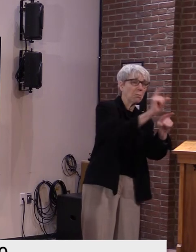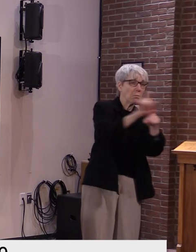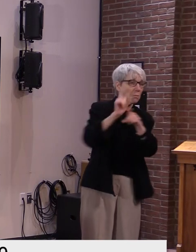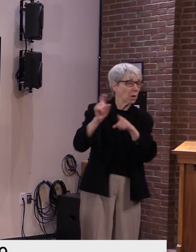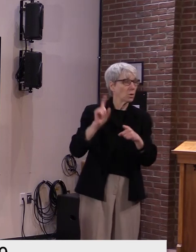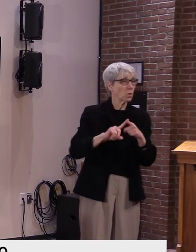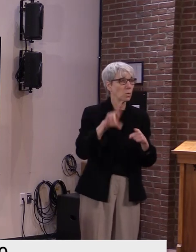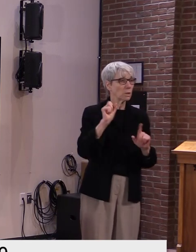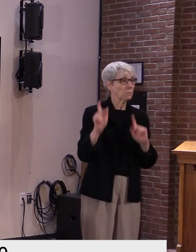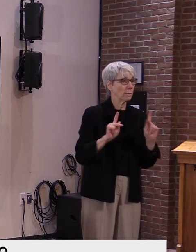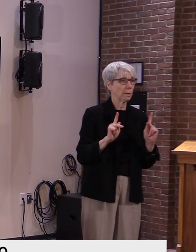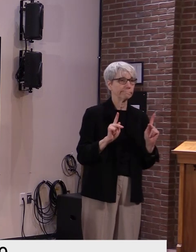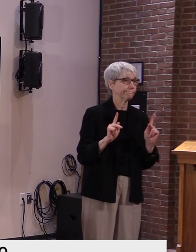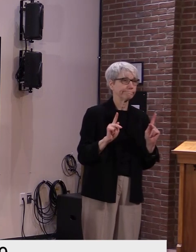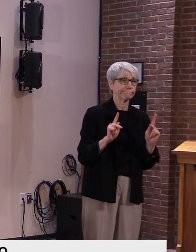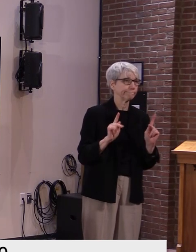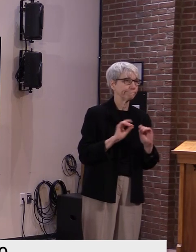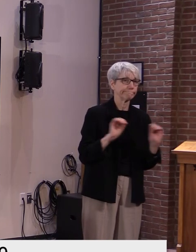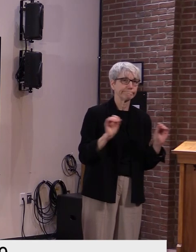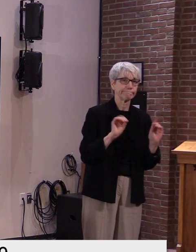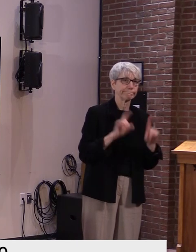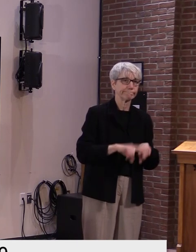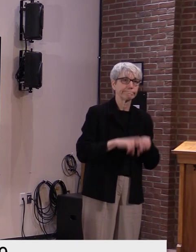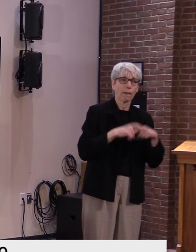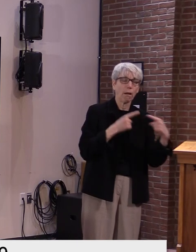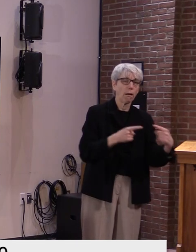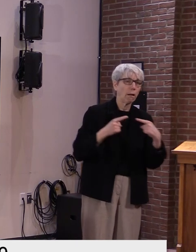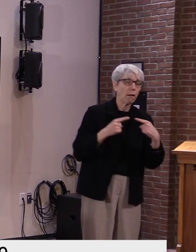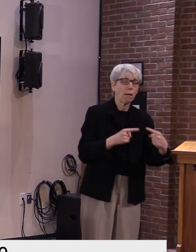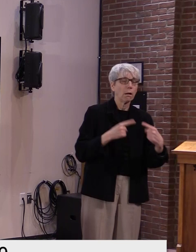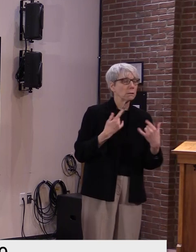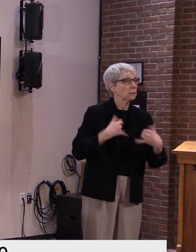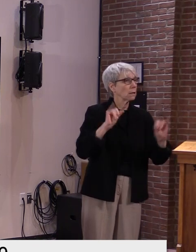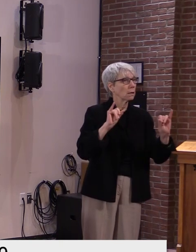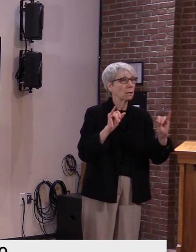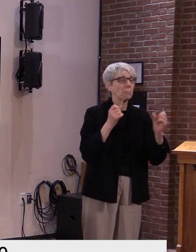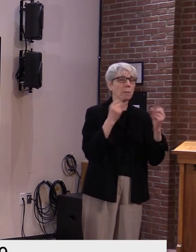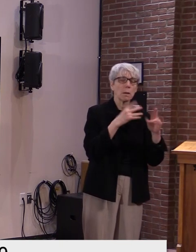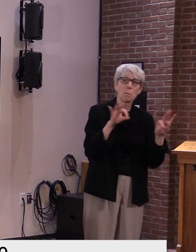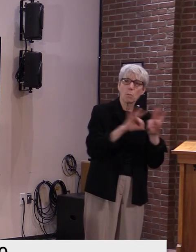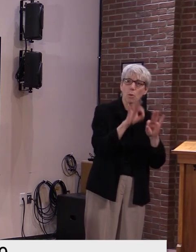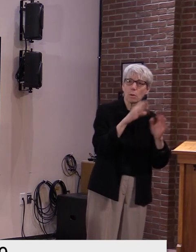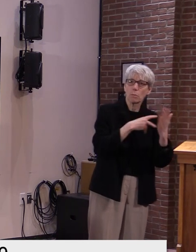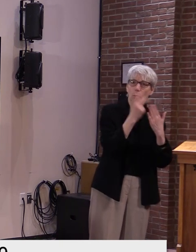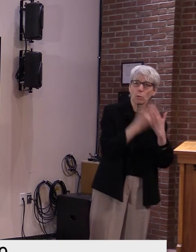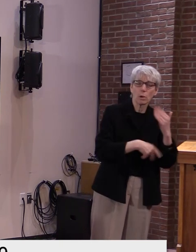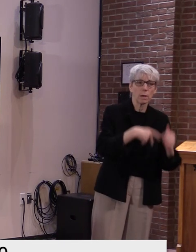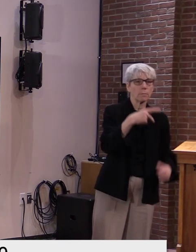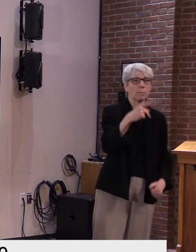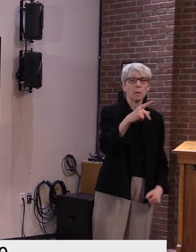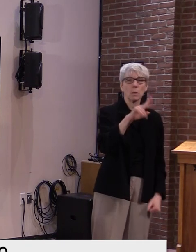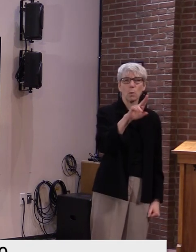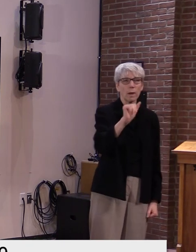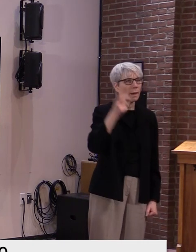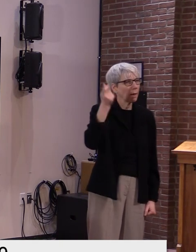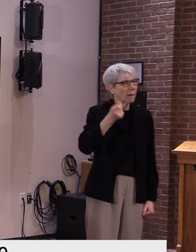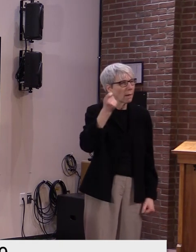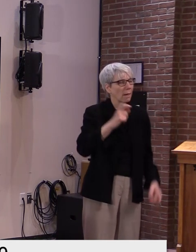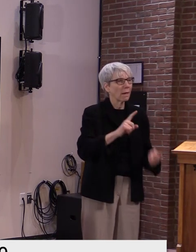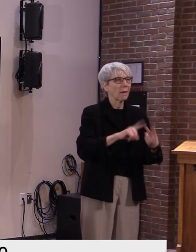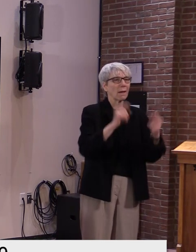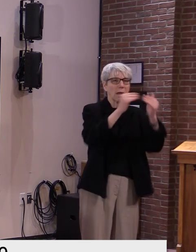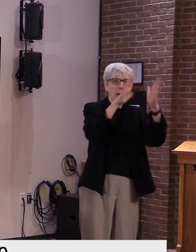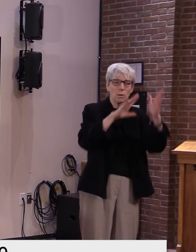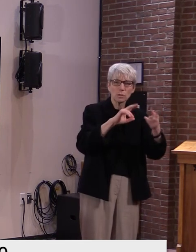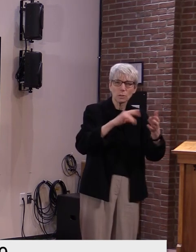for months really about, you know, a lot of critical programs, PUA, you know, housing programs, the Everyone